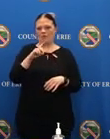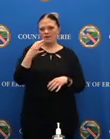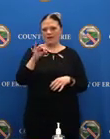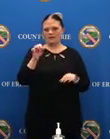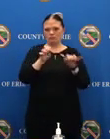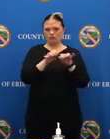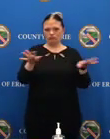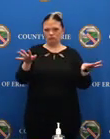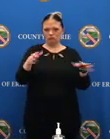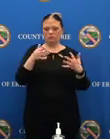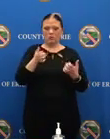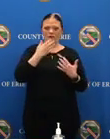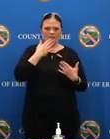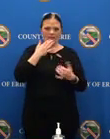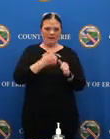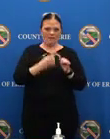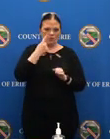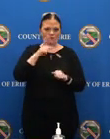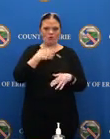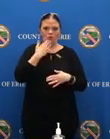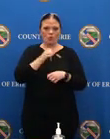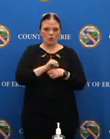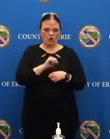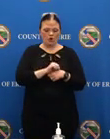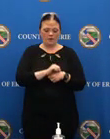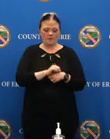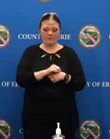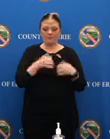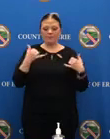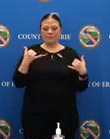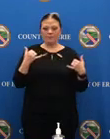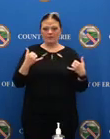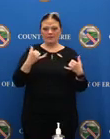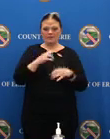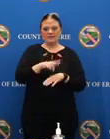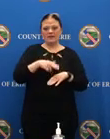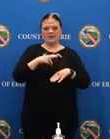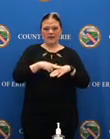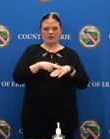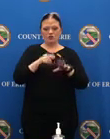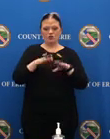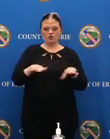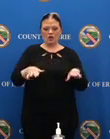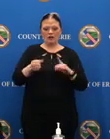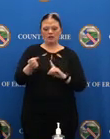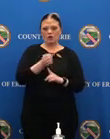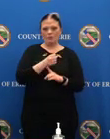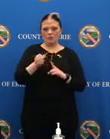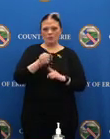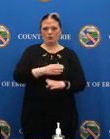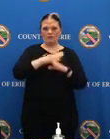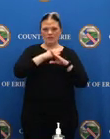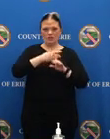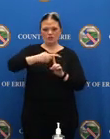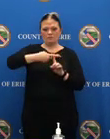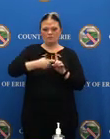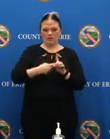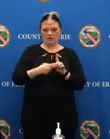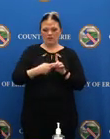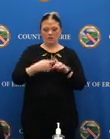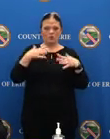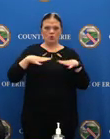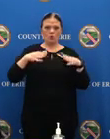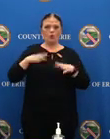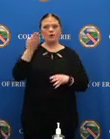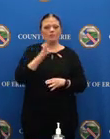outbreak. I want to thank everyone for their good work. Today is actually National Child Abuse Prevention Month. Wear Blue